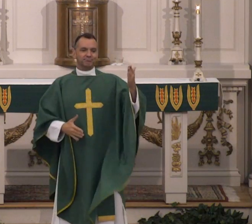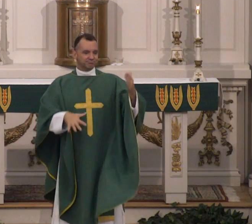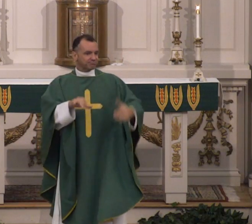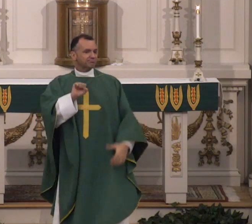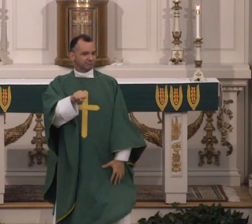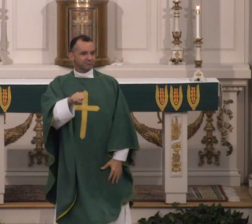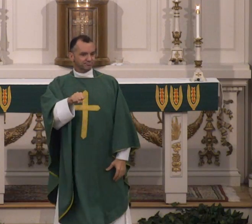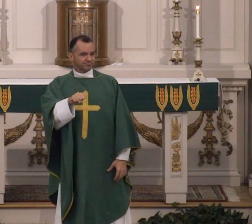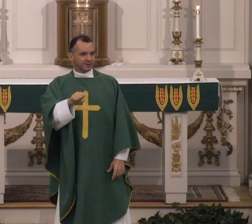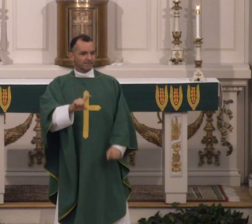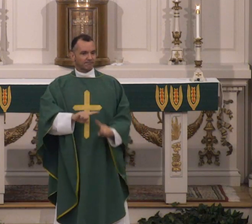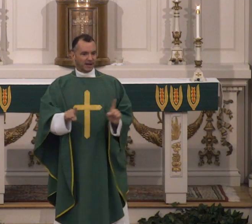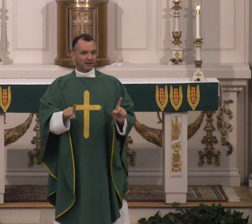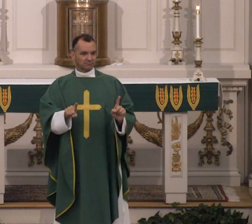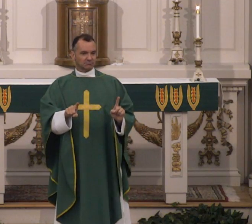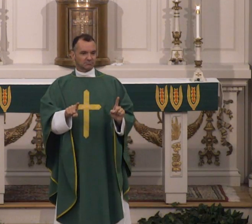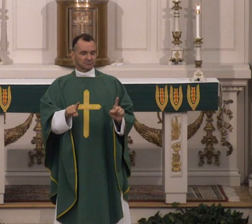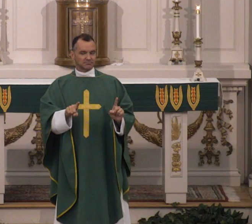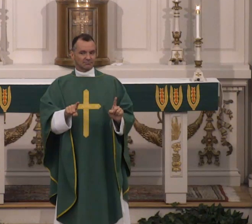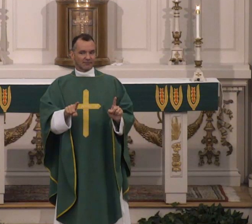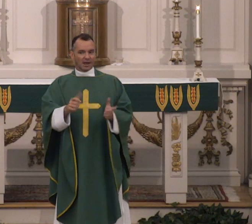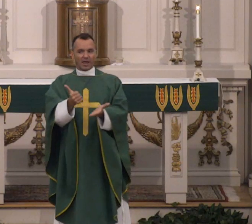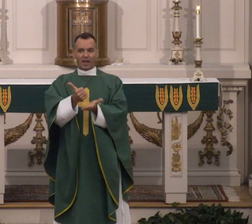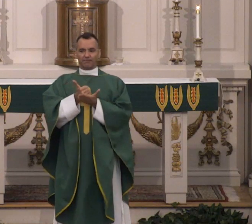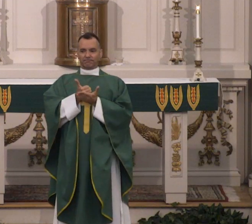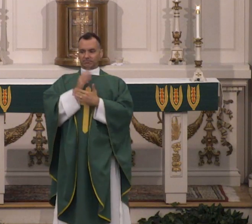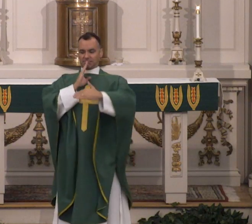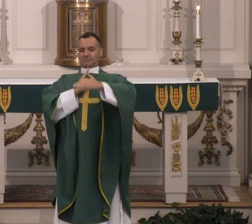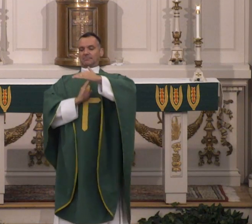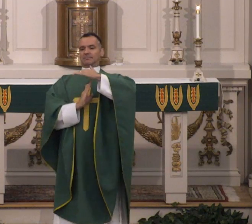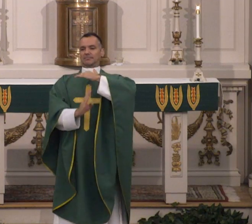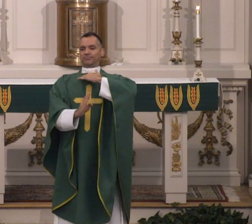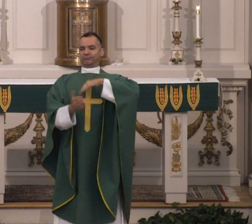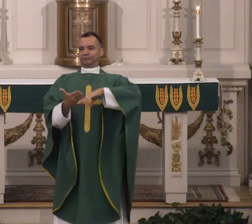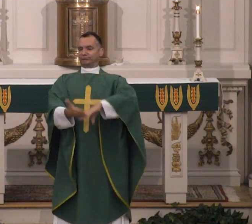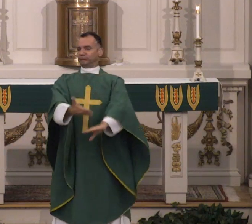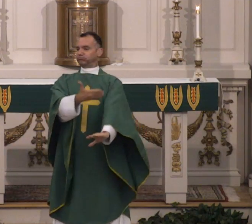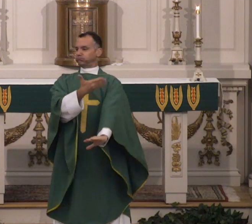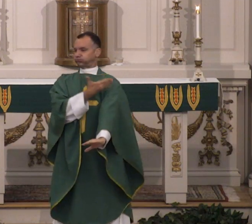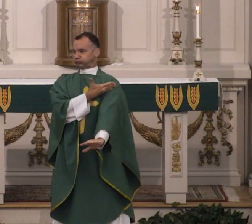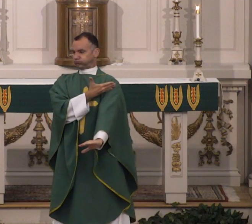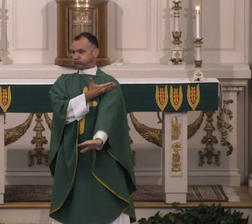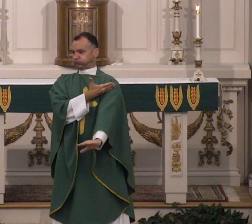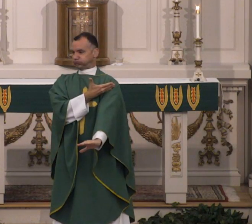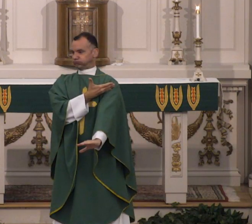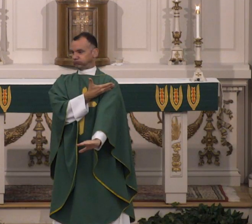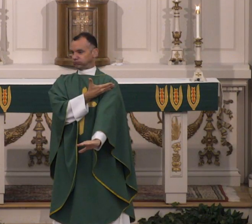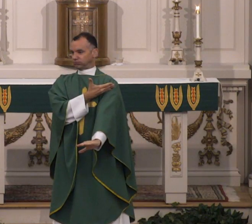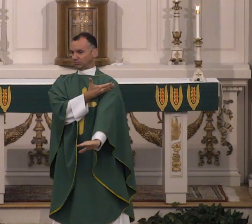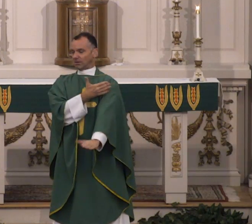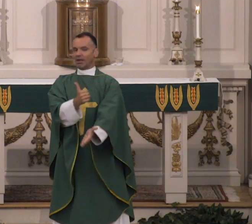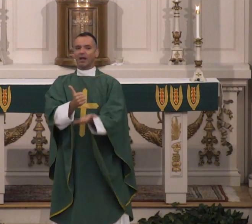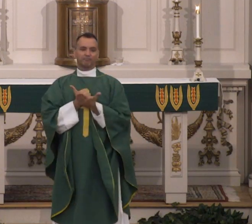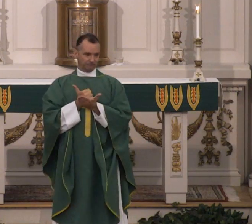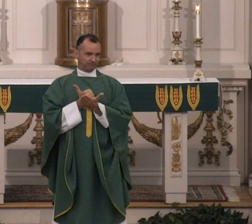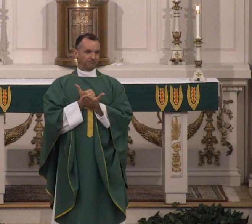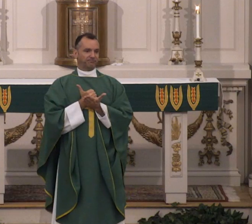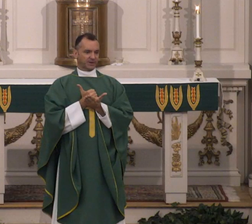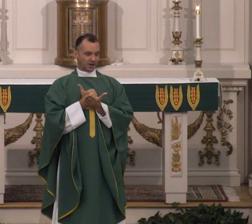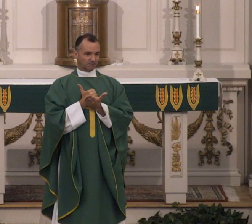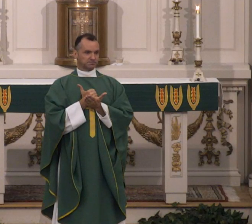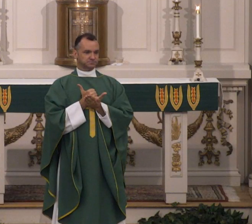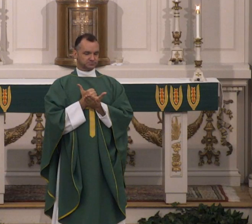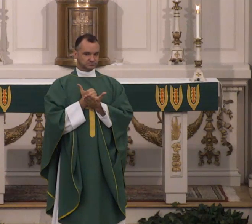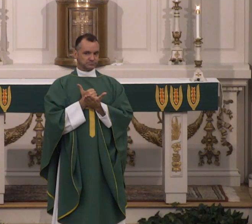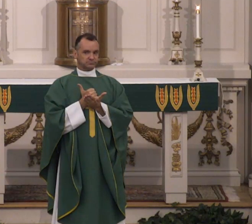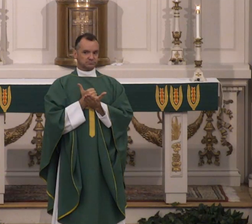And that's the hard part sometimes, right? To listen to other people, to see things from their perspective. But that humility by